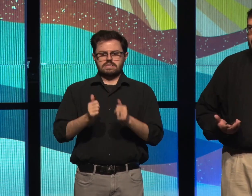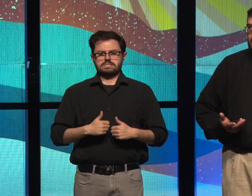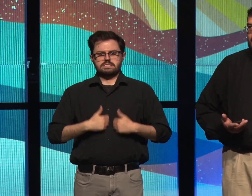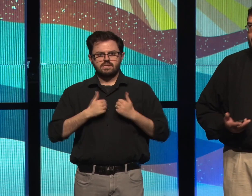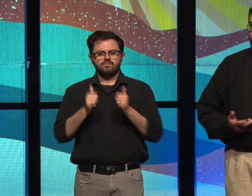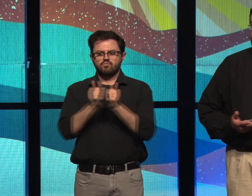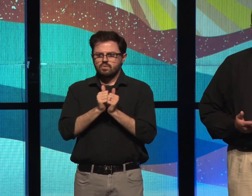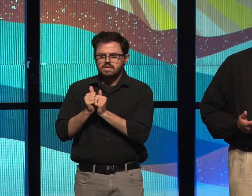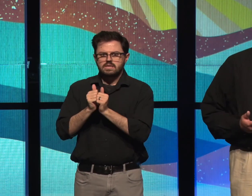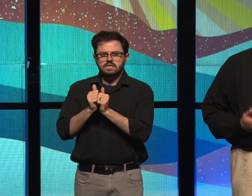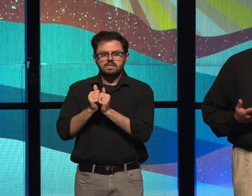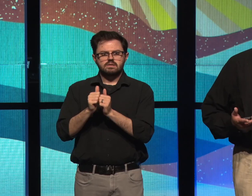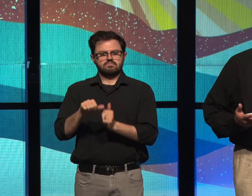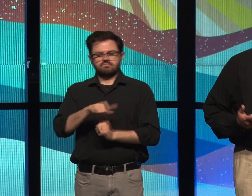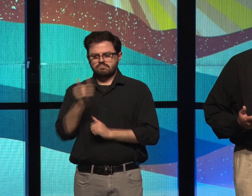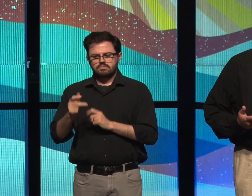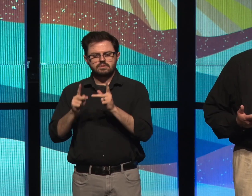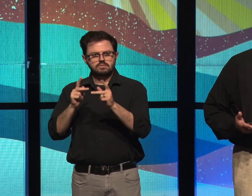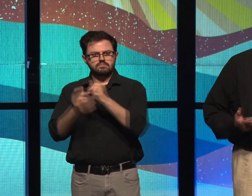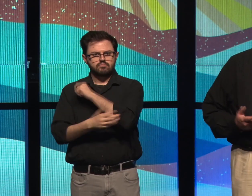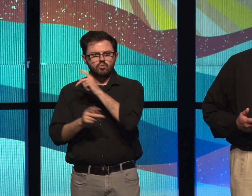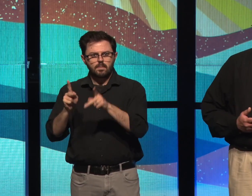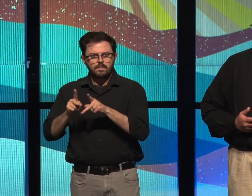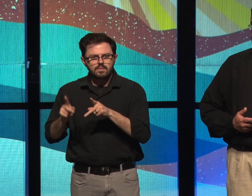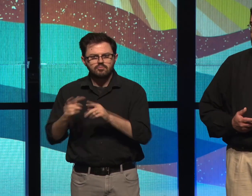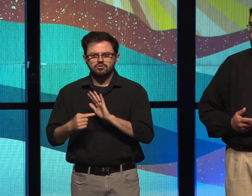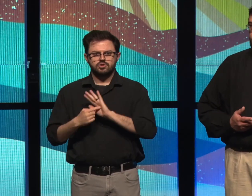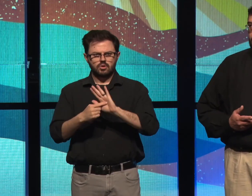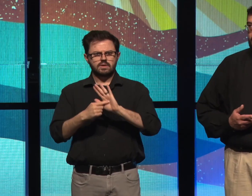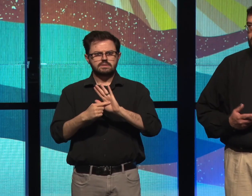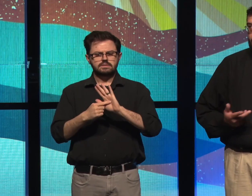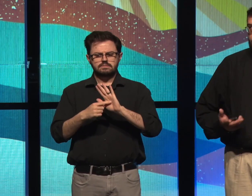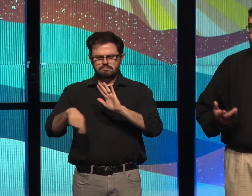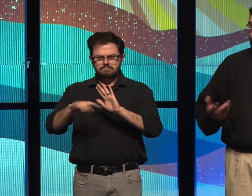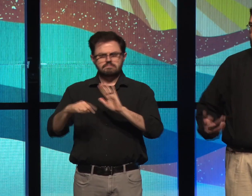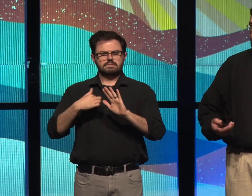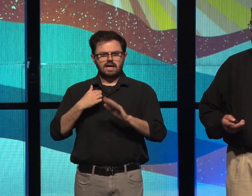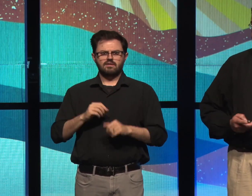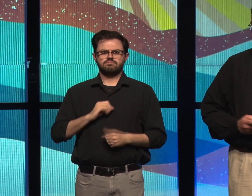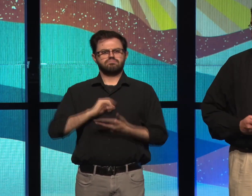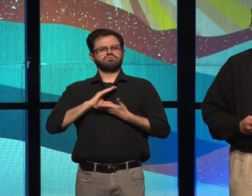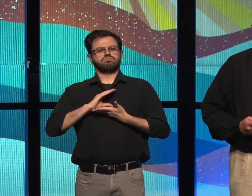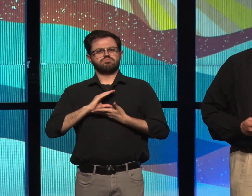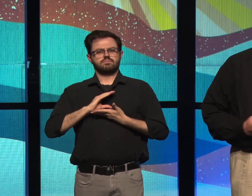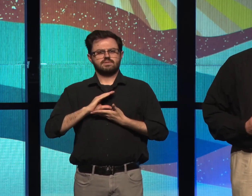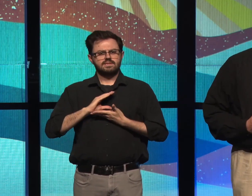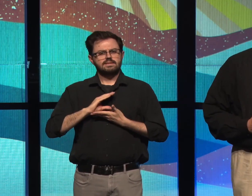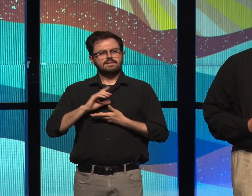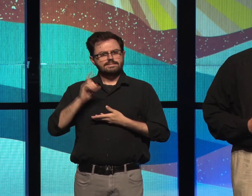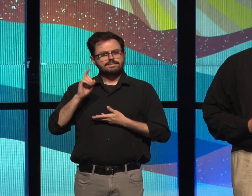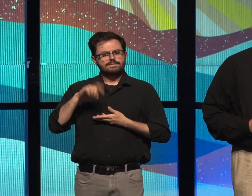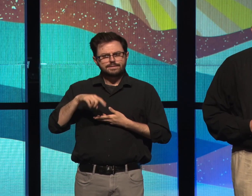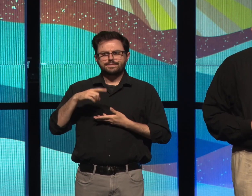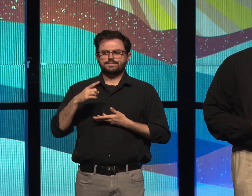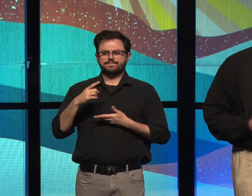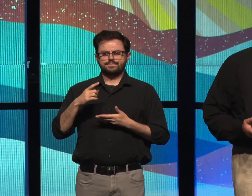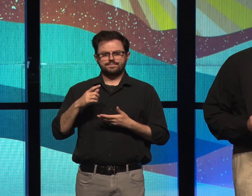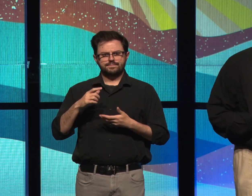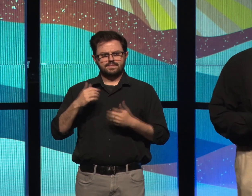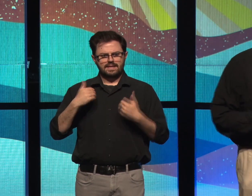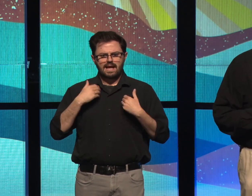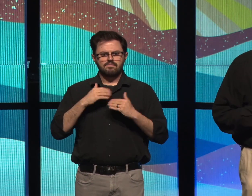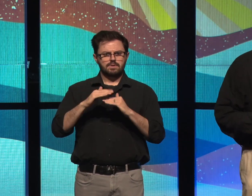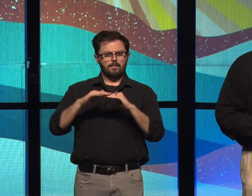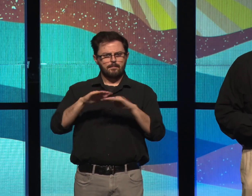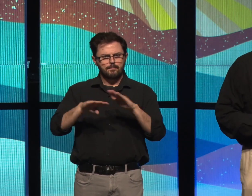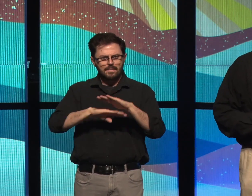inherent dignity in which each person should live regardless of their economic status. In